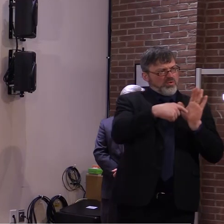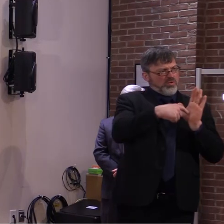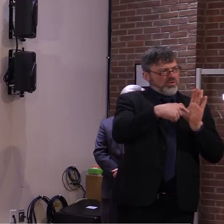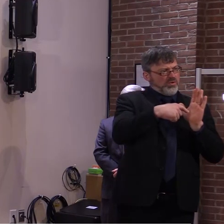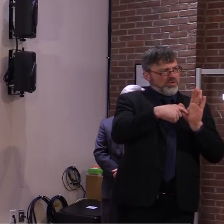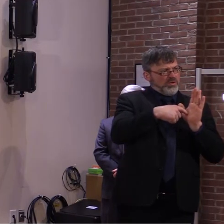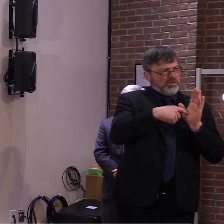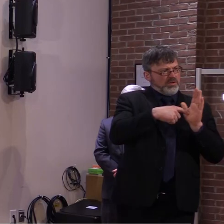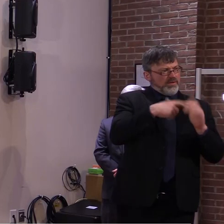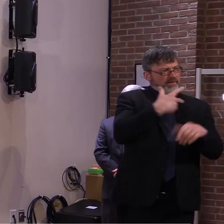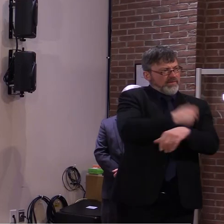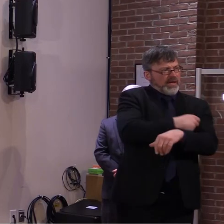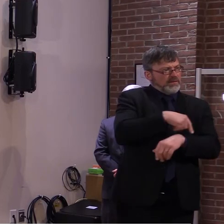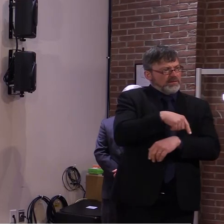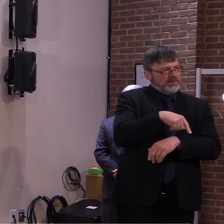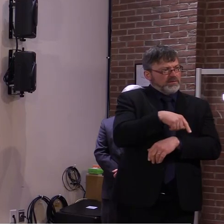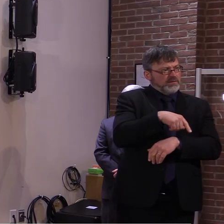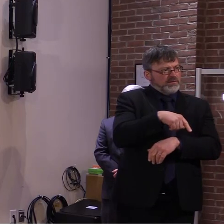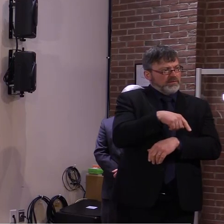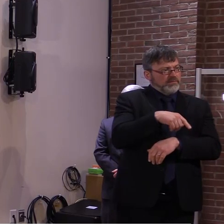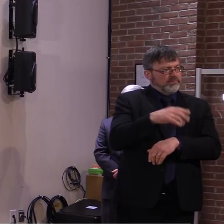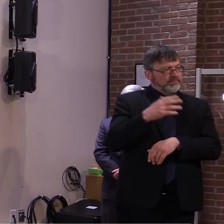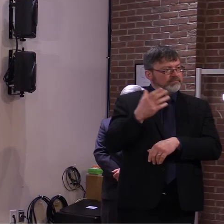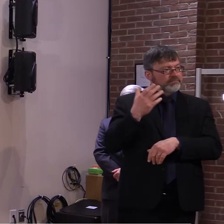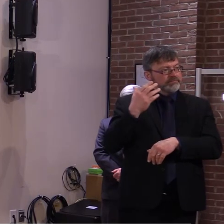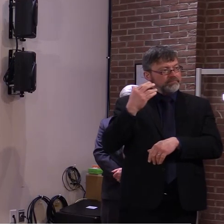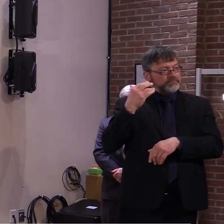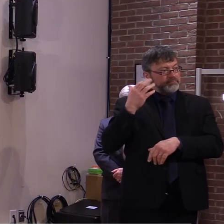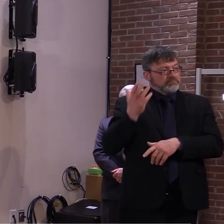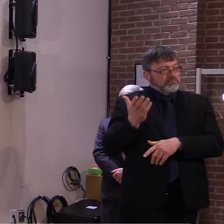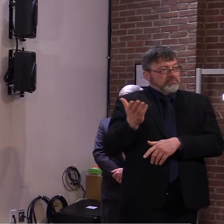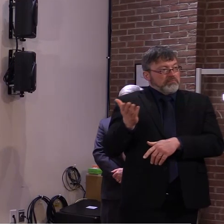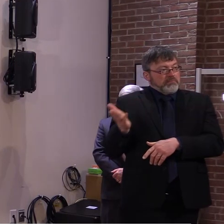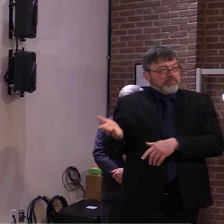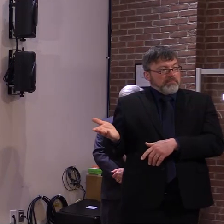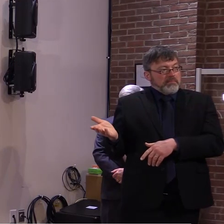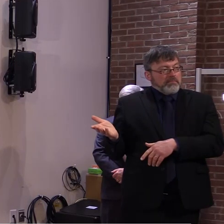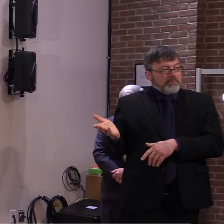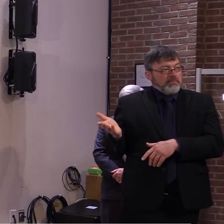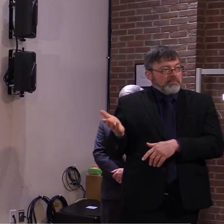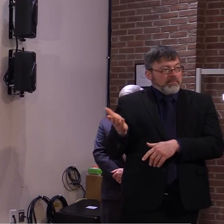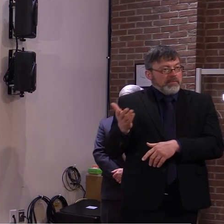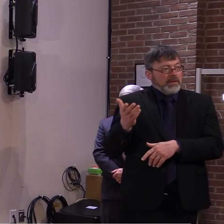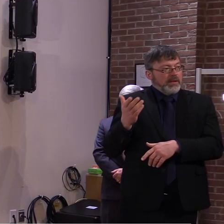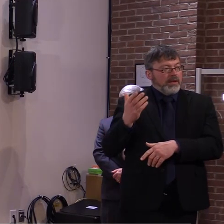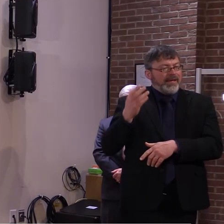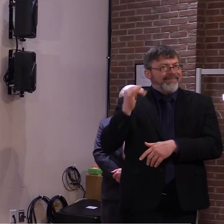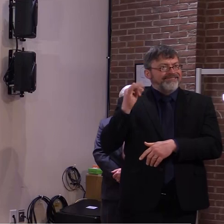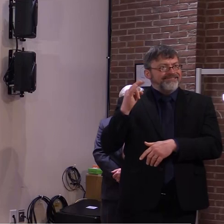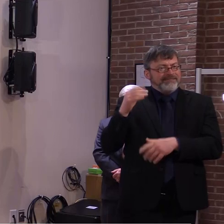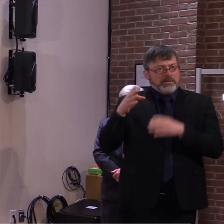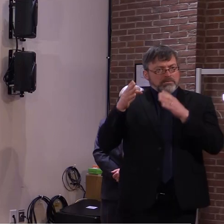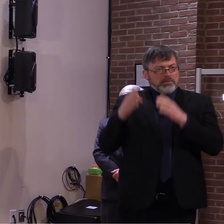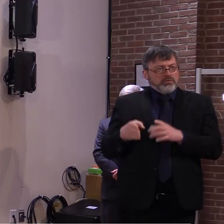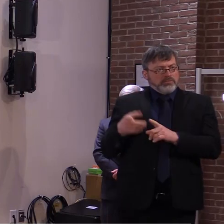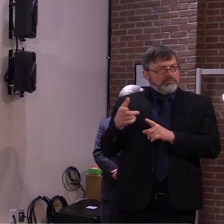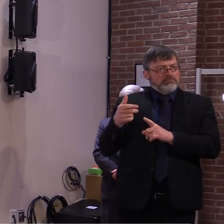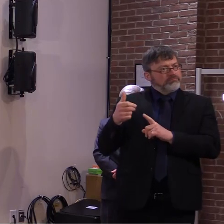for medical reasons or personal reasons, isn't vaccinated and is concerned